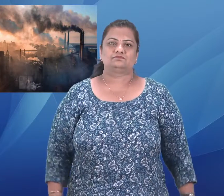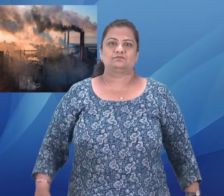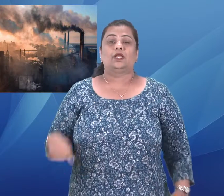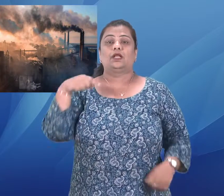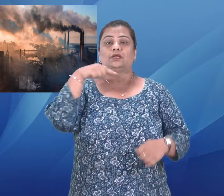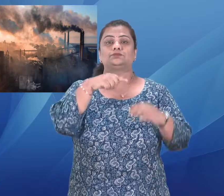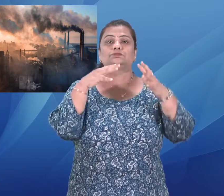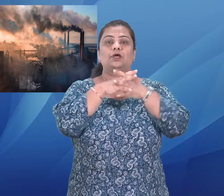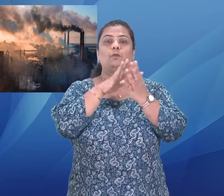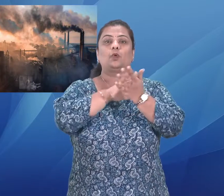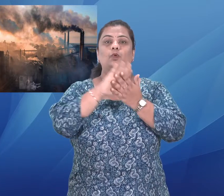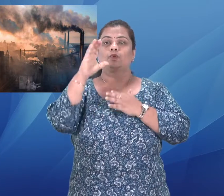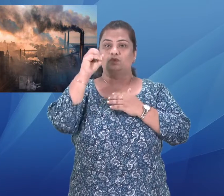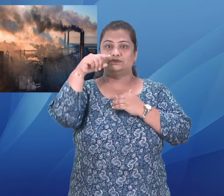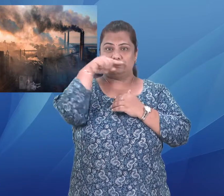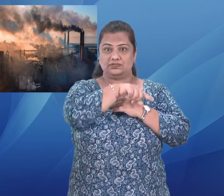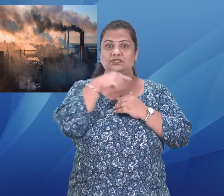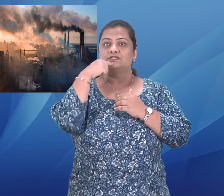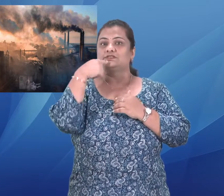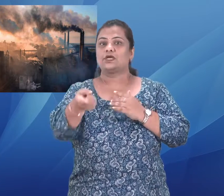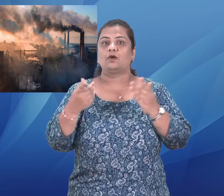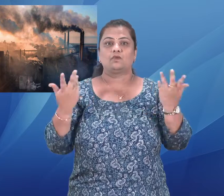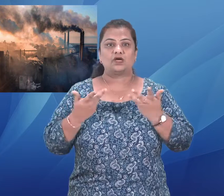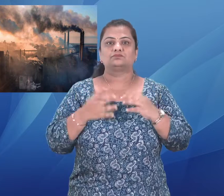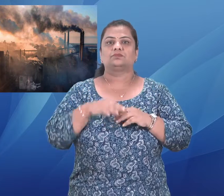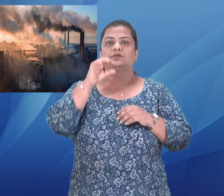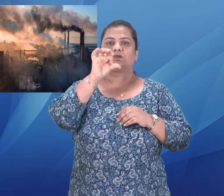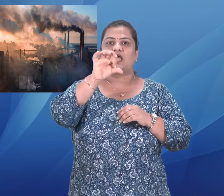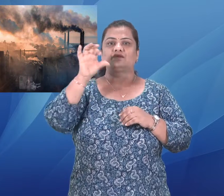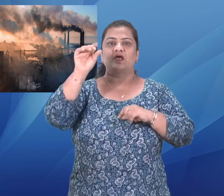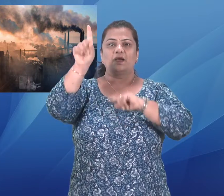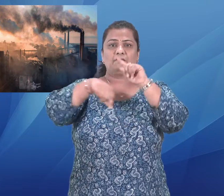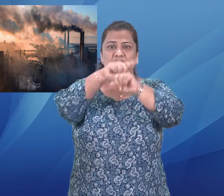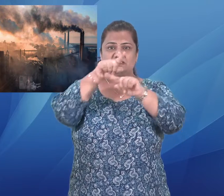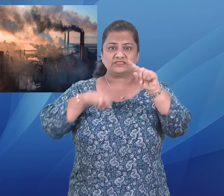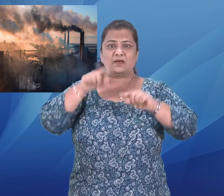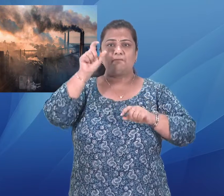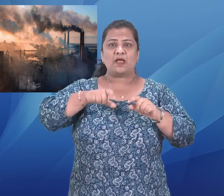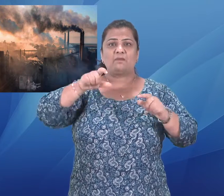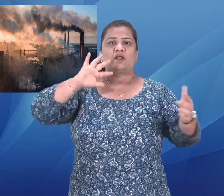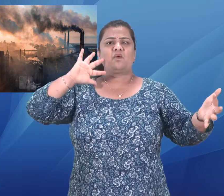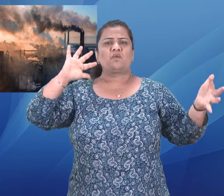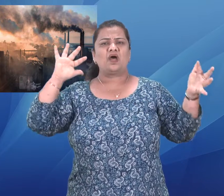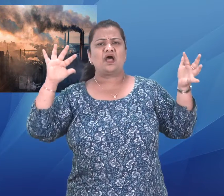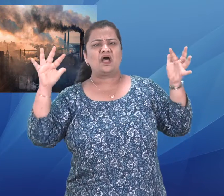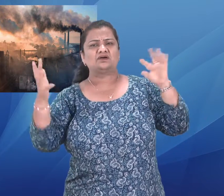Over to international news. The World Health Organization WHO said that 99% of the people on